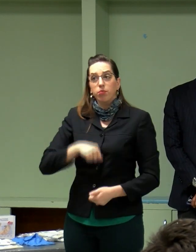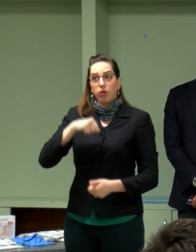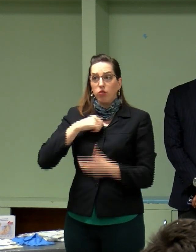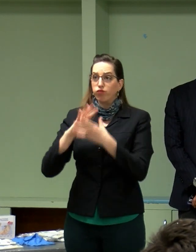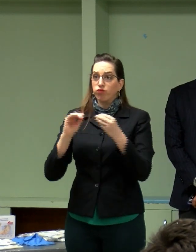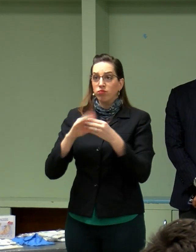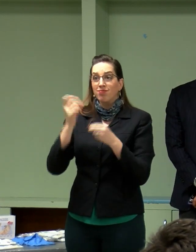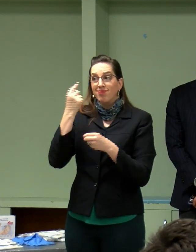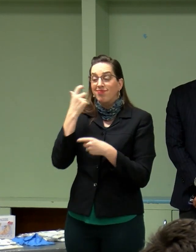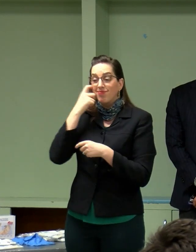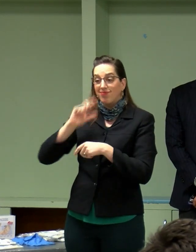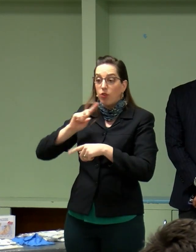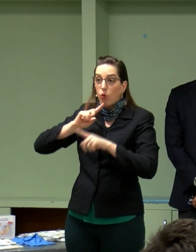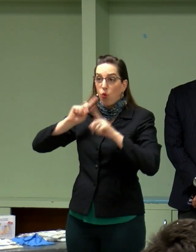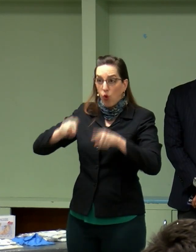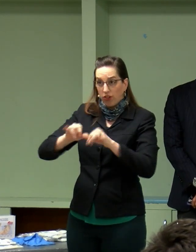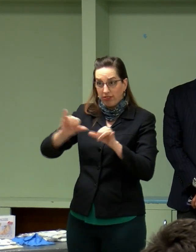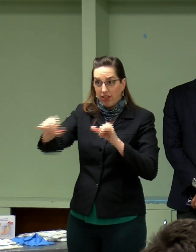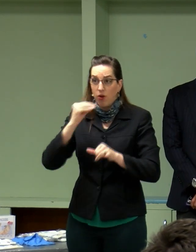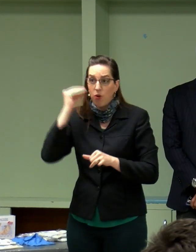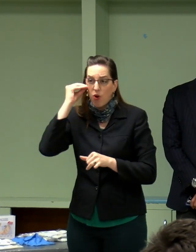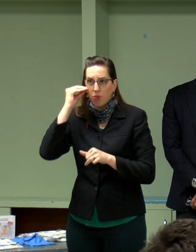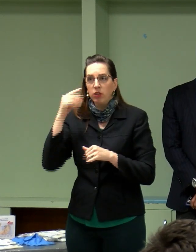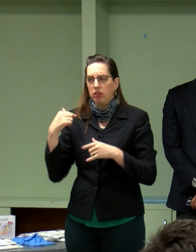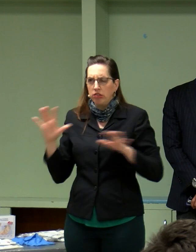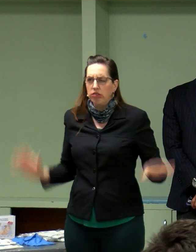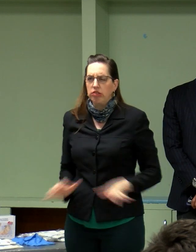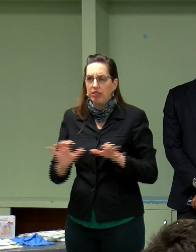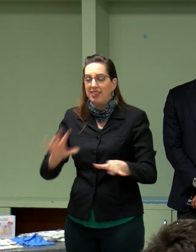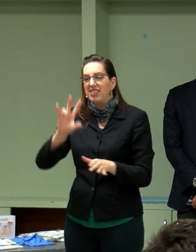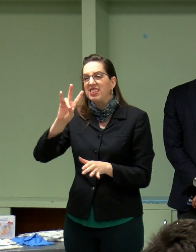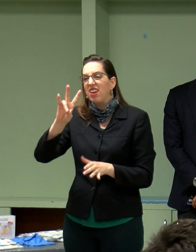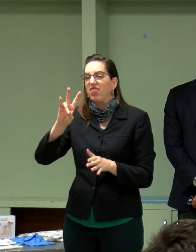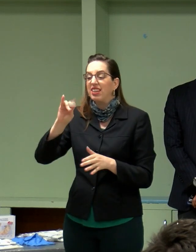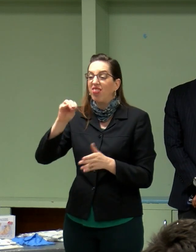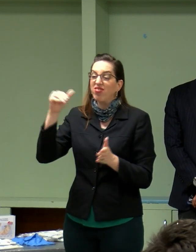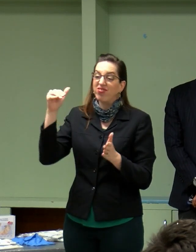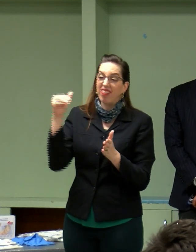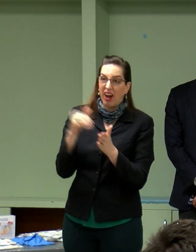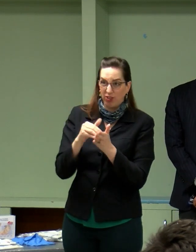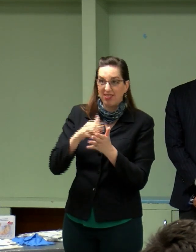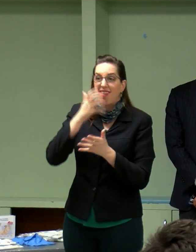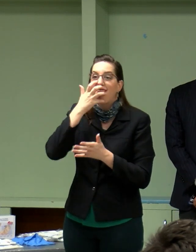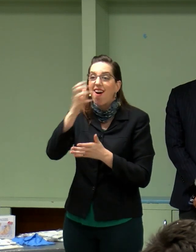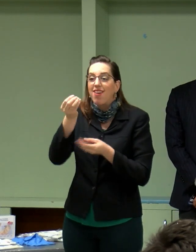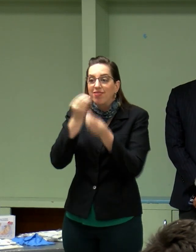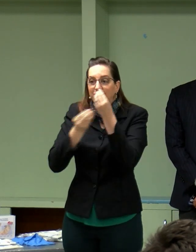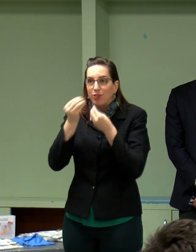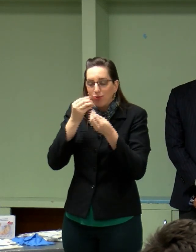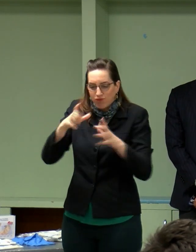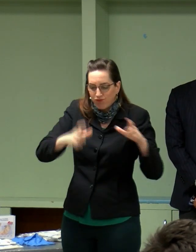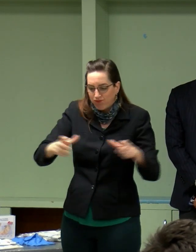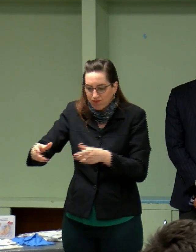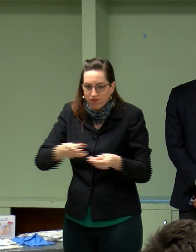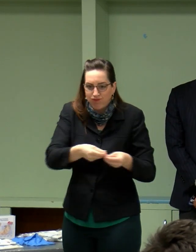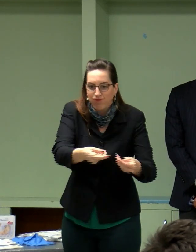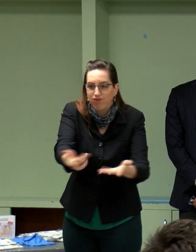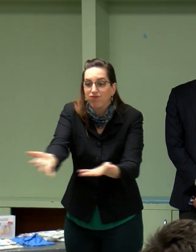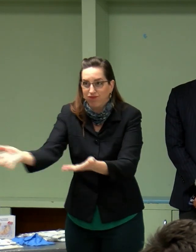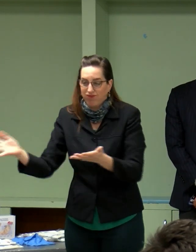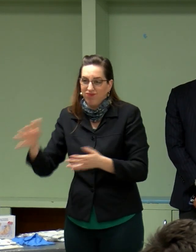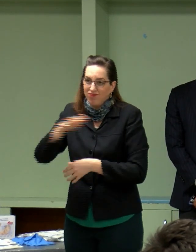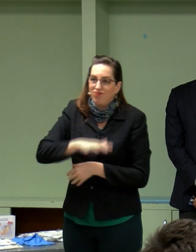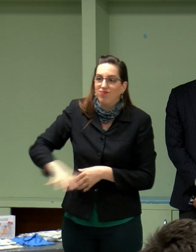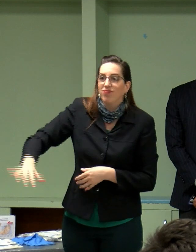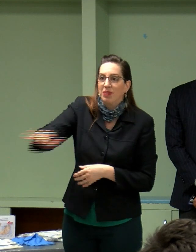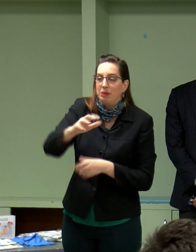our stay-at-home order, we've been able to serve over 70,000 hot meals to the most vulnerable populations right here in the city